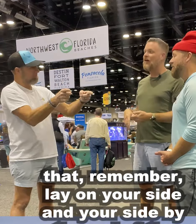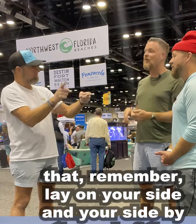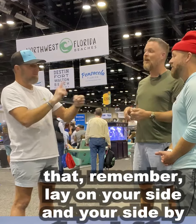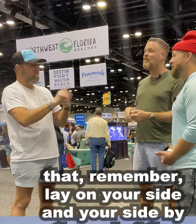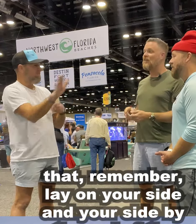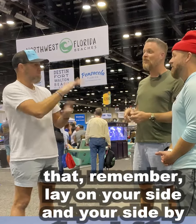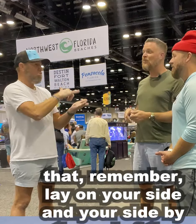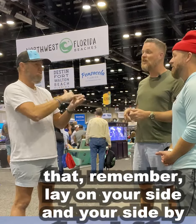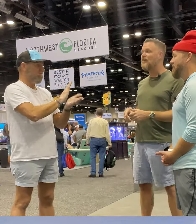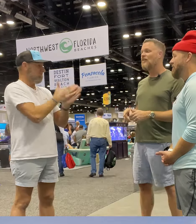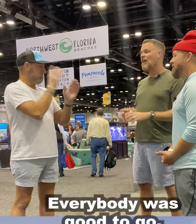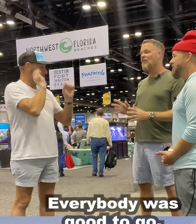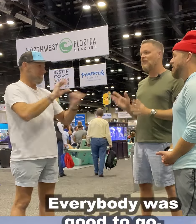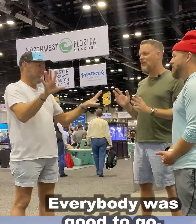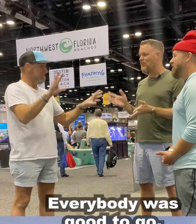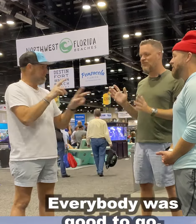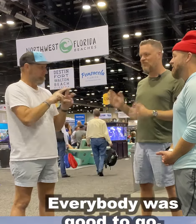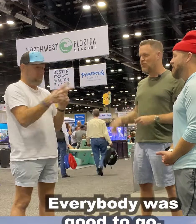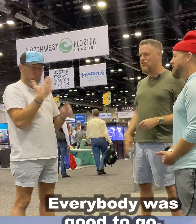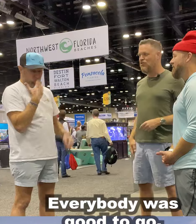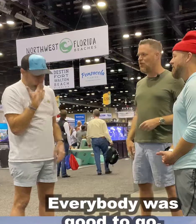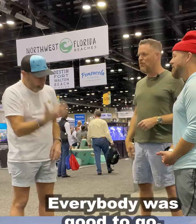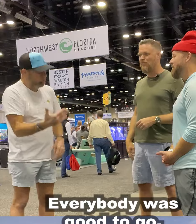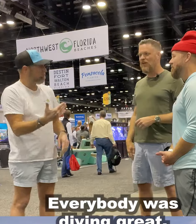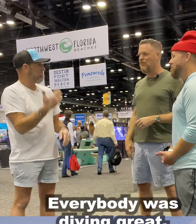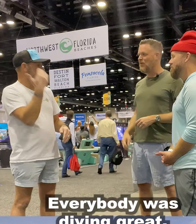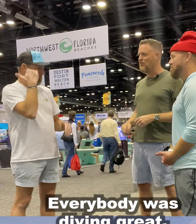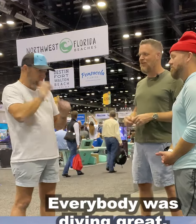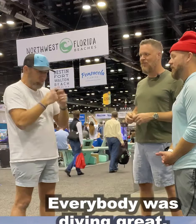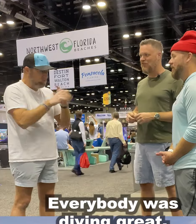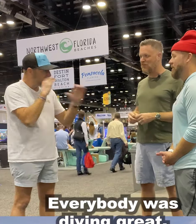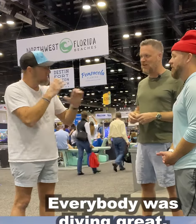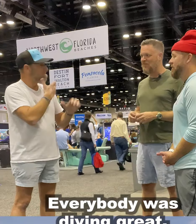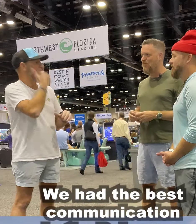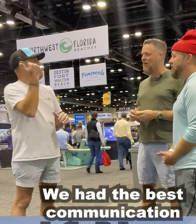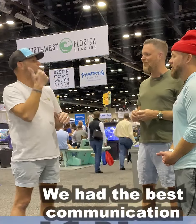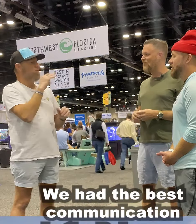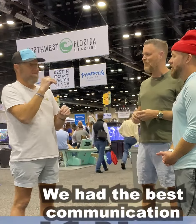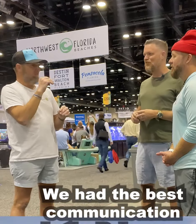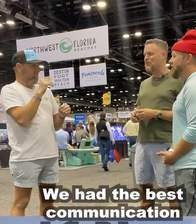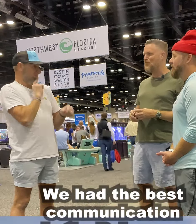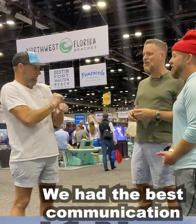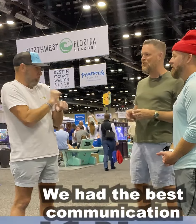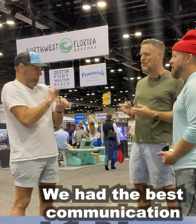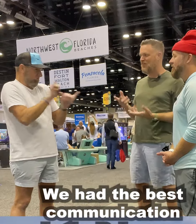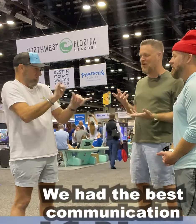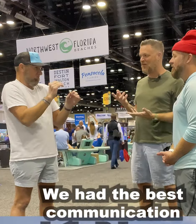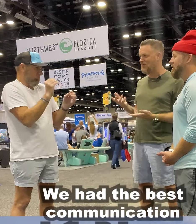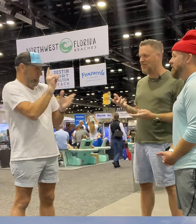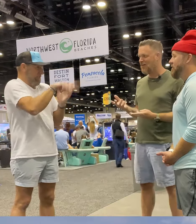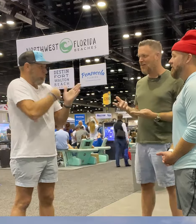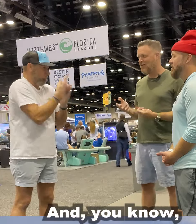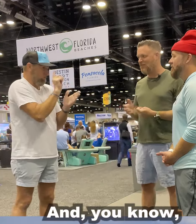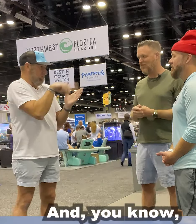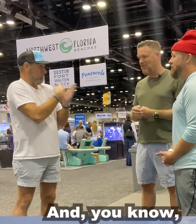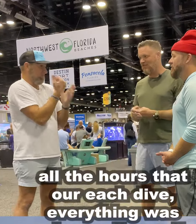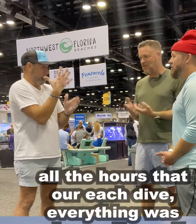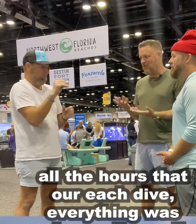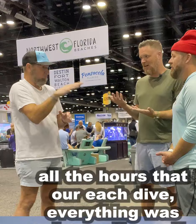But by the end of the week, everybody was good to go. Everybody was diving great. We had the best communication in the Bahamas. And, you know, all the